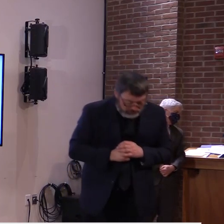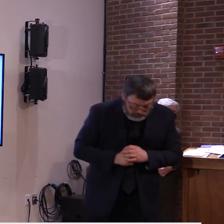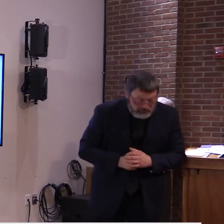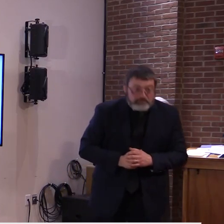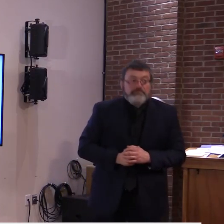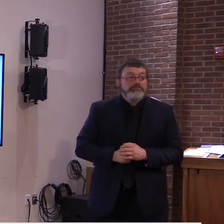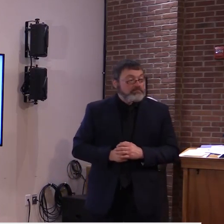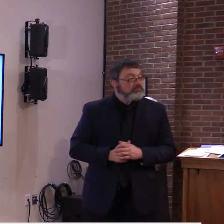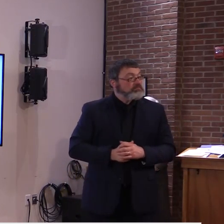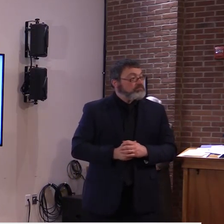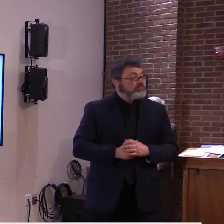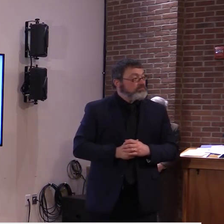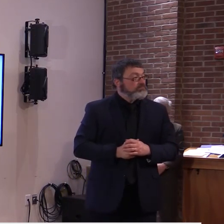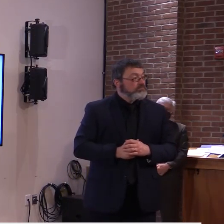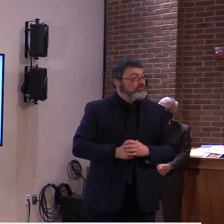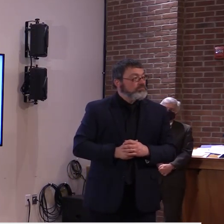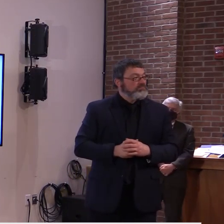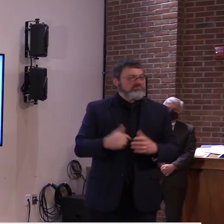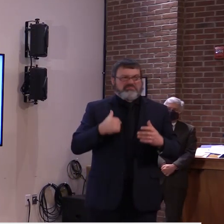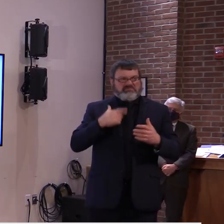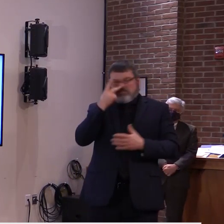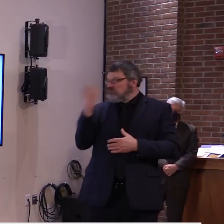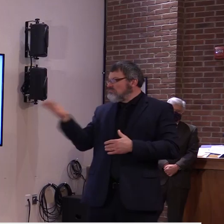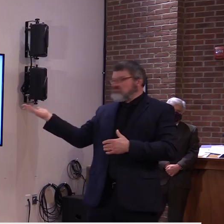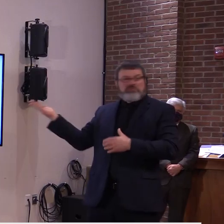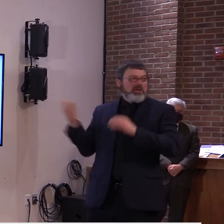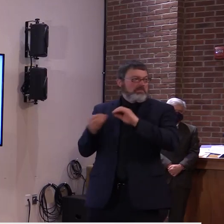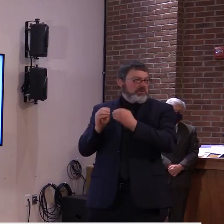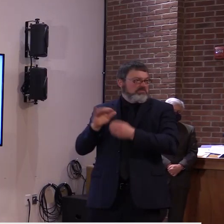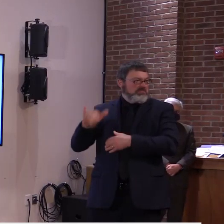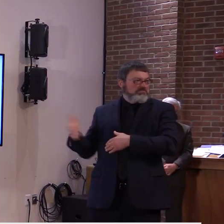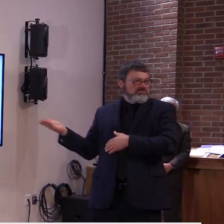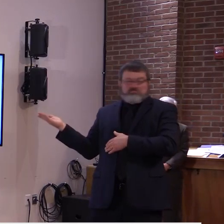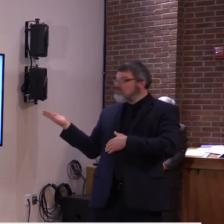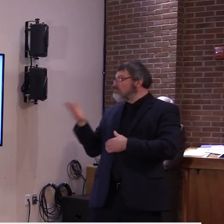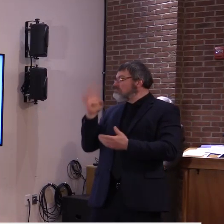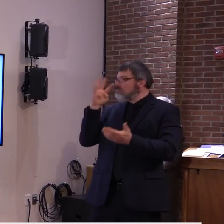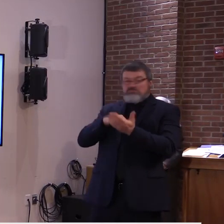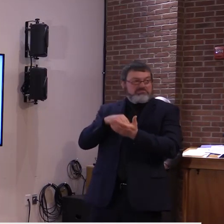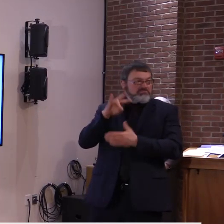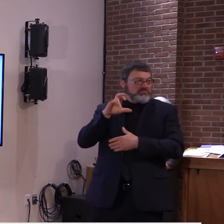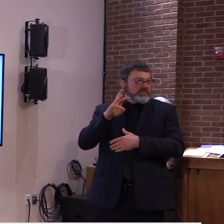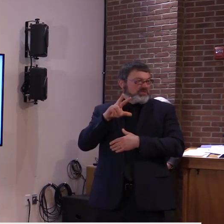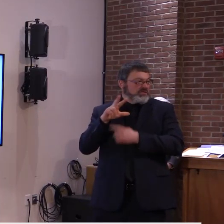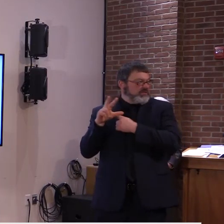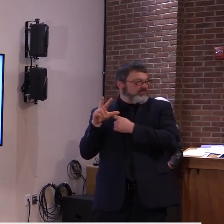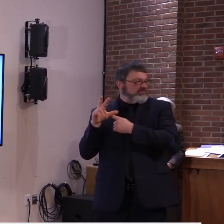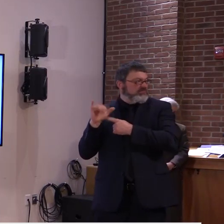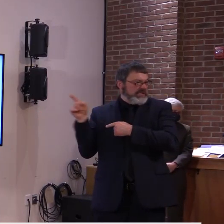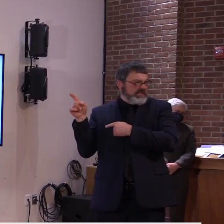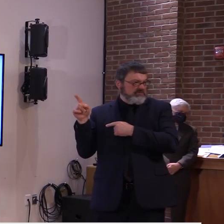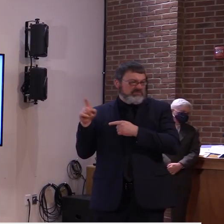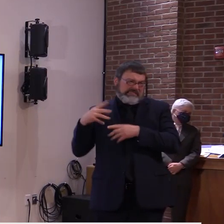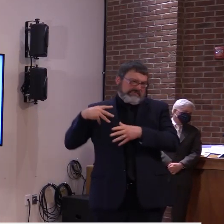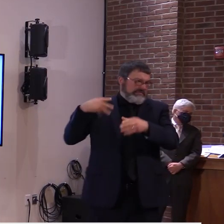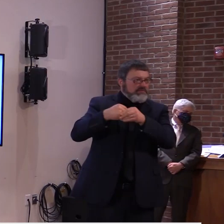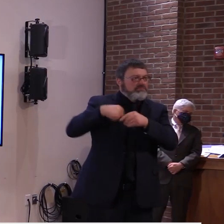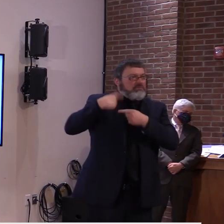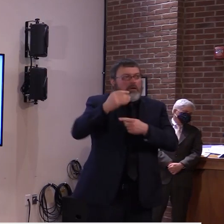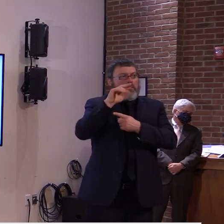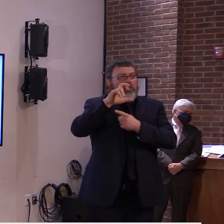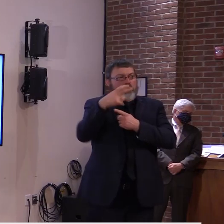Our website today shows 4,763 total cases since the start of the pandemic